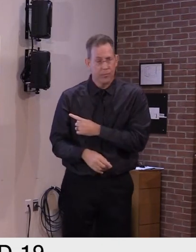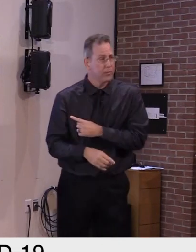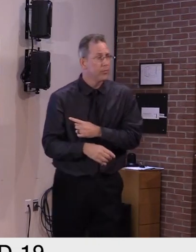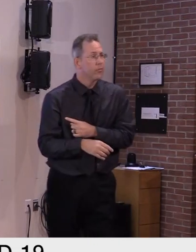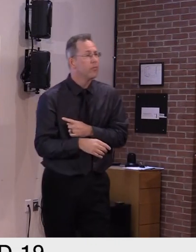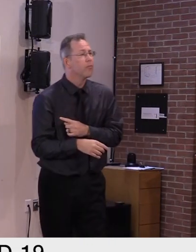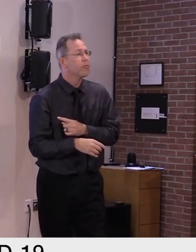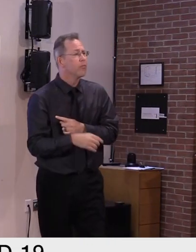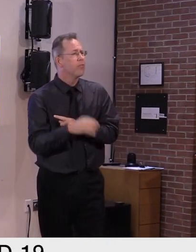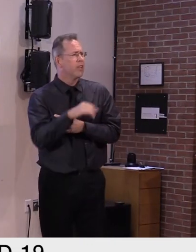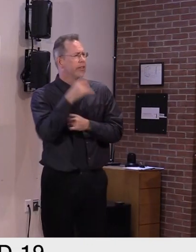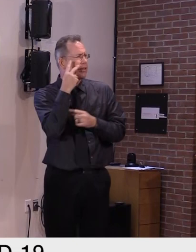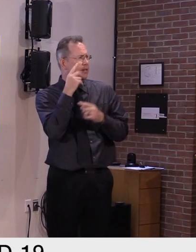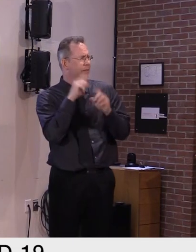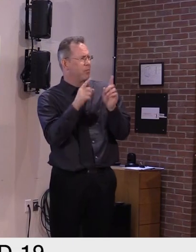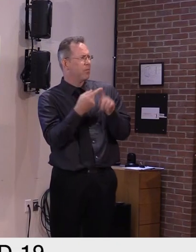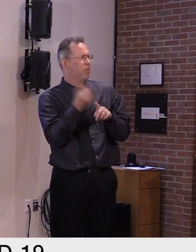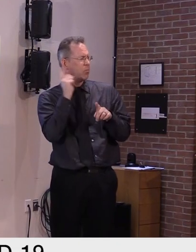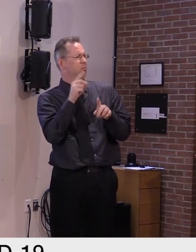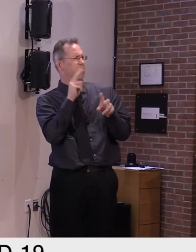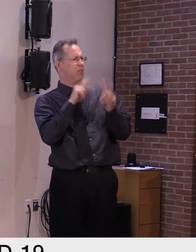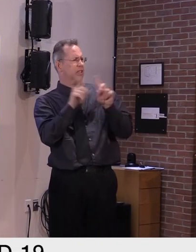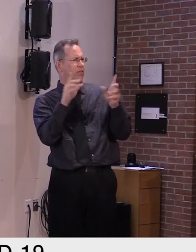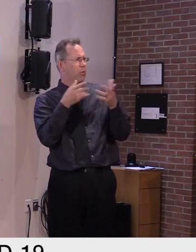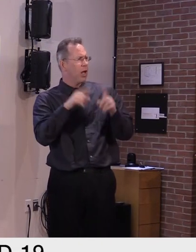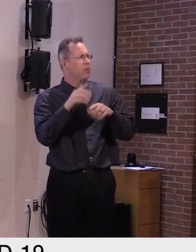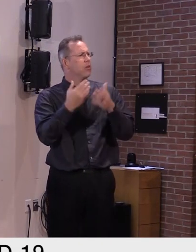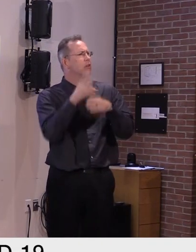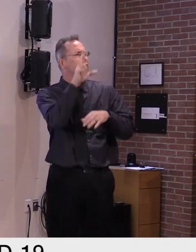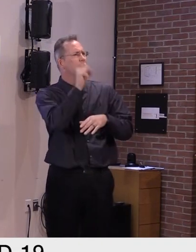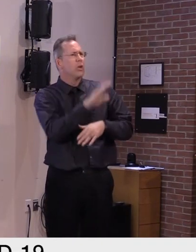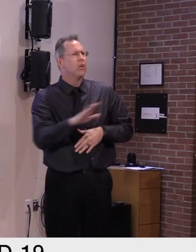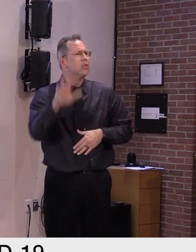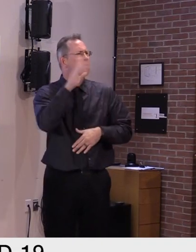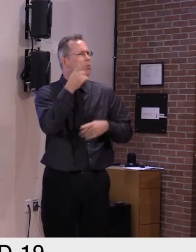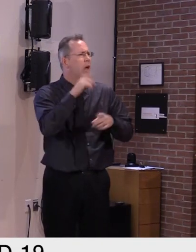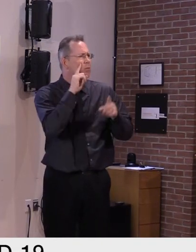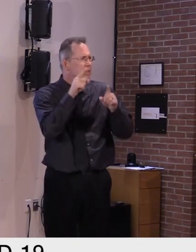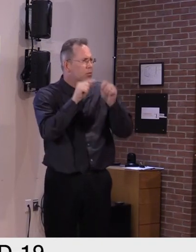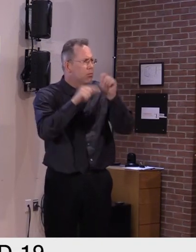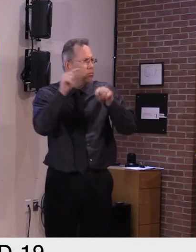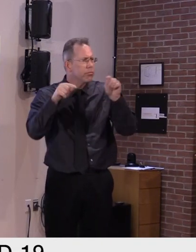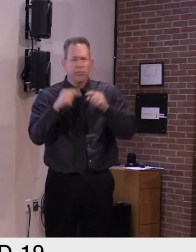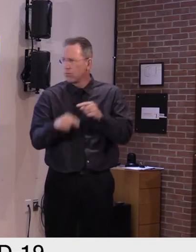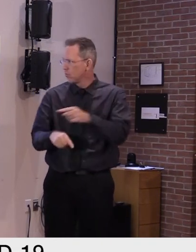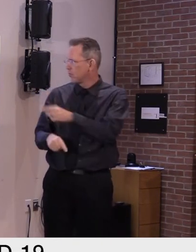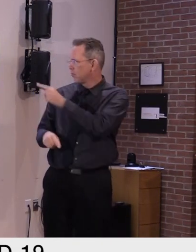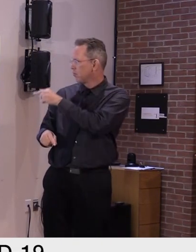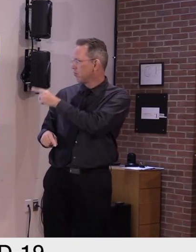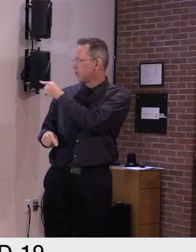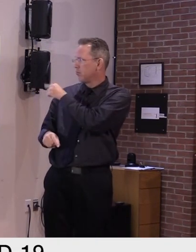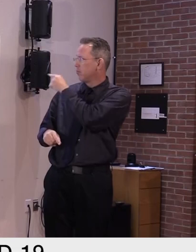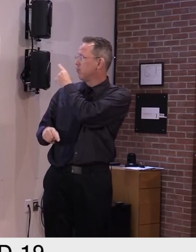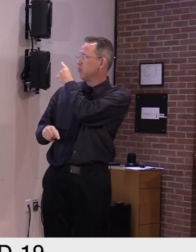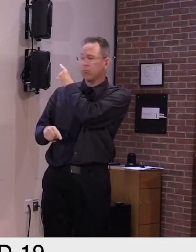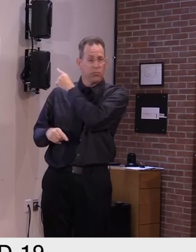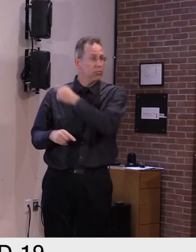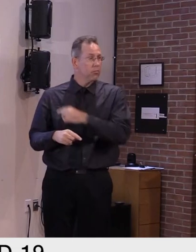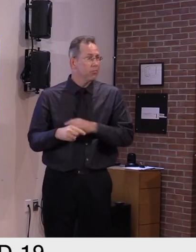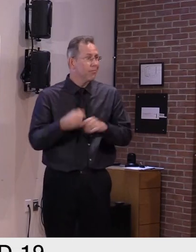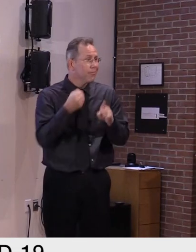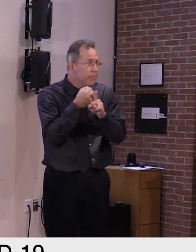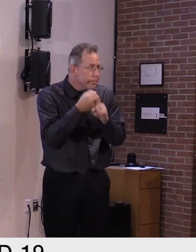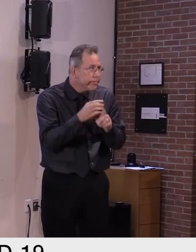about what is happening across the country with case growth. First, we want to call out the fact that we have passed that 8